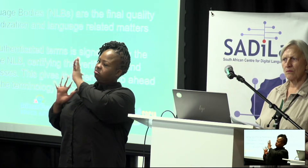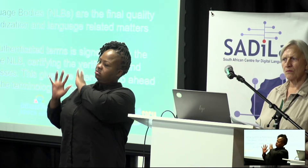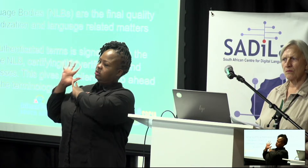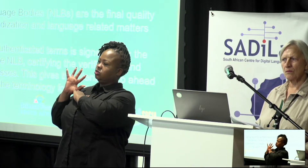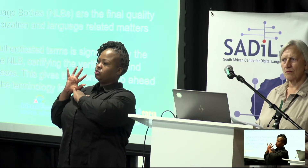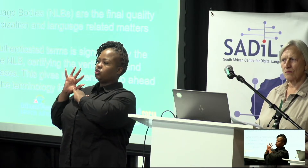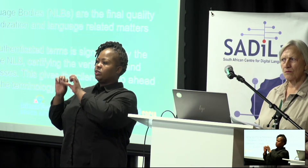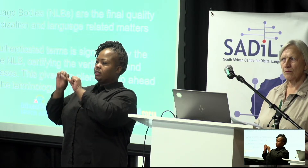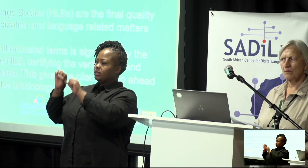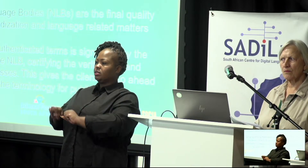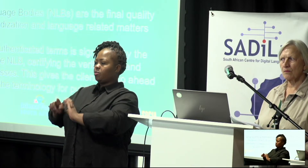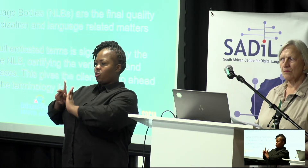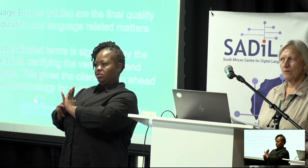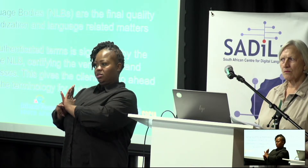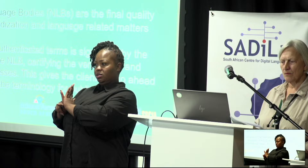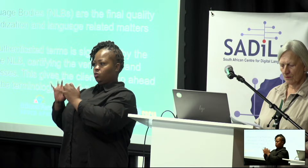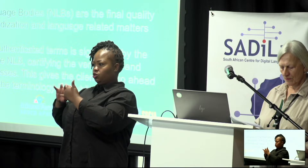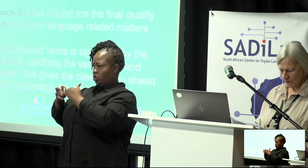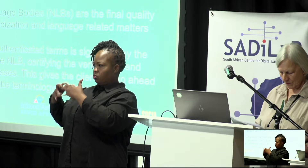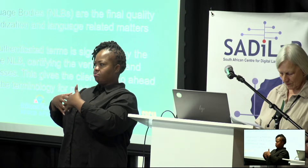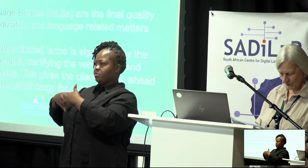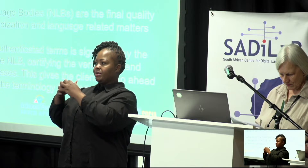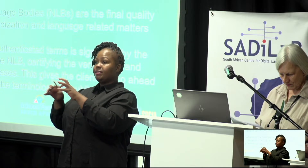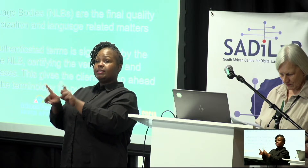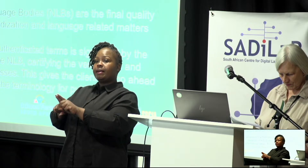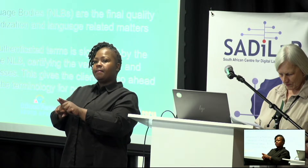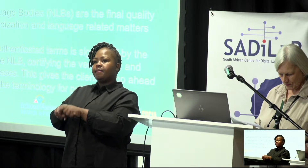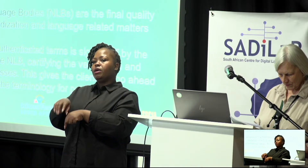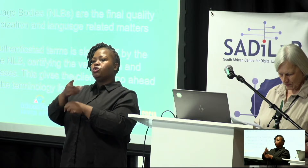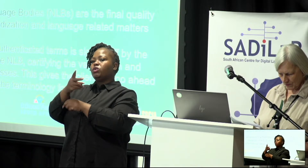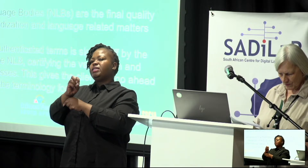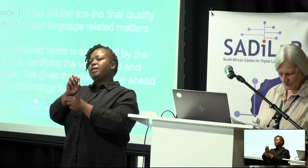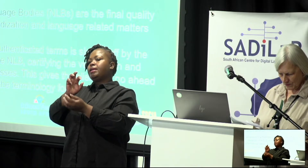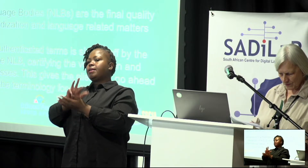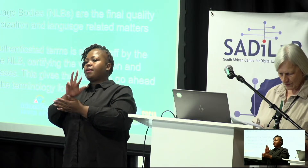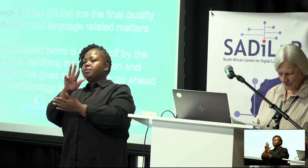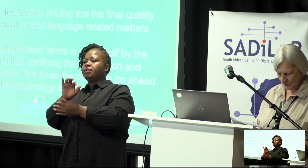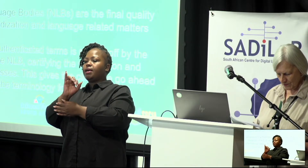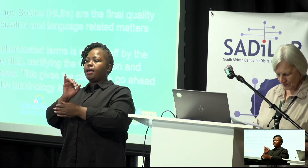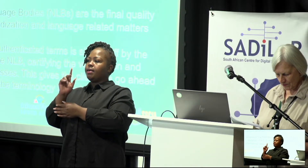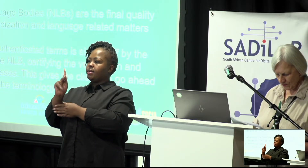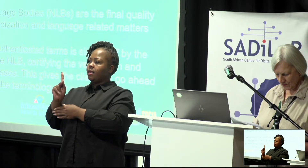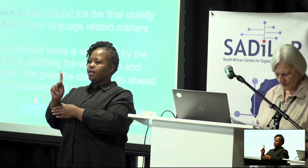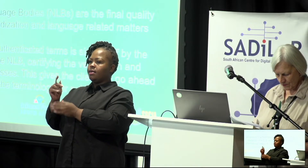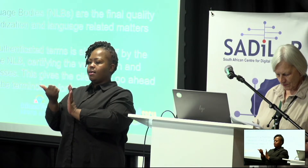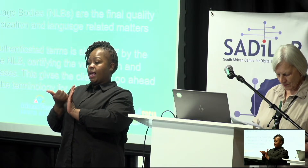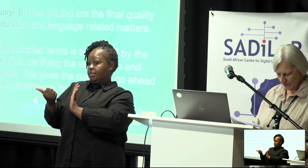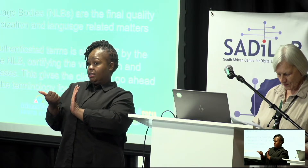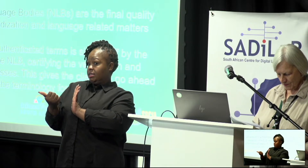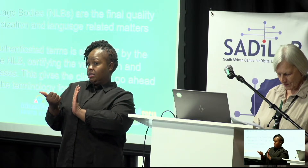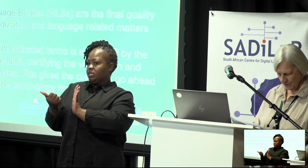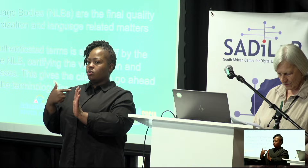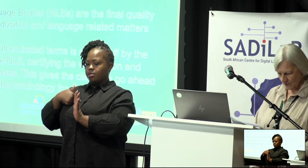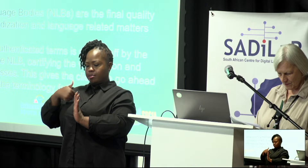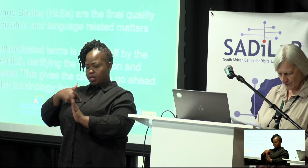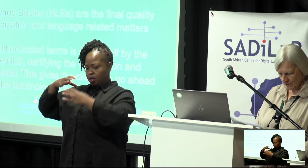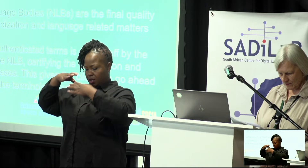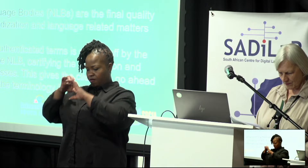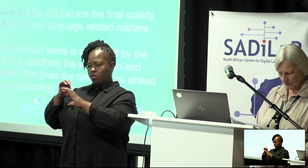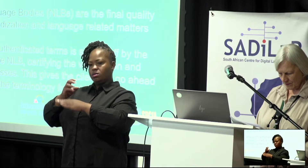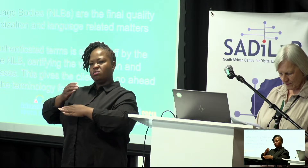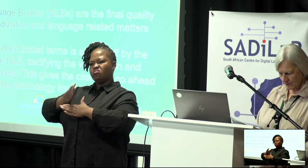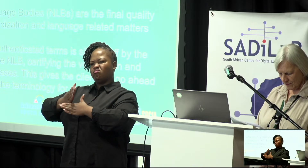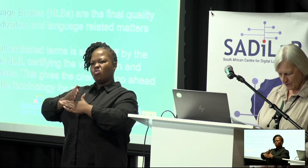Policy and coupled with the 2019 IK Act. So the project that I am working on for the